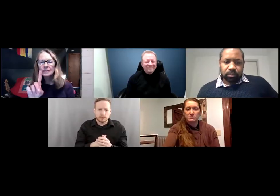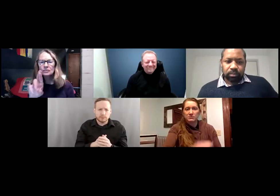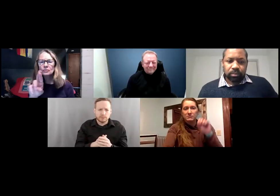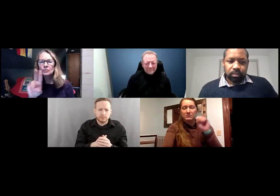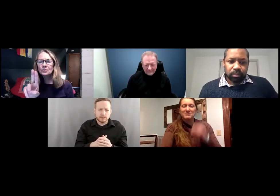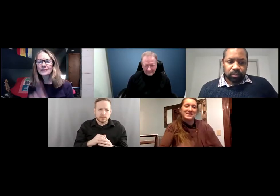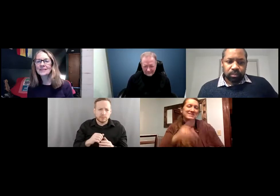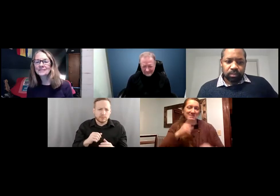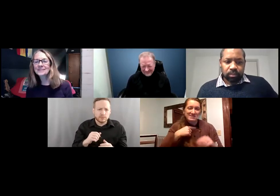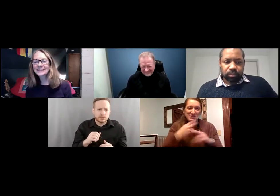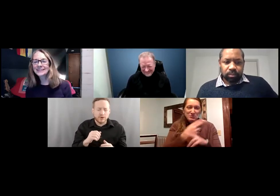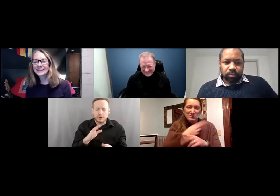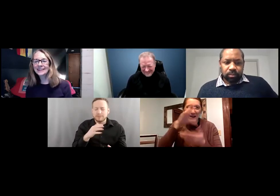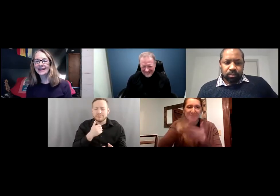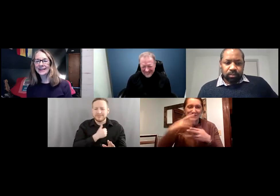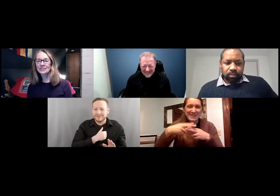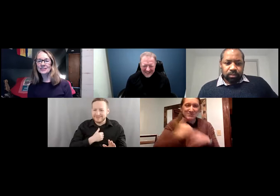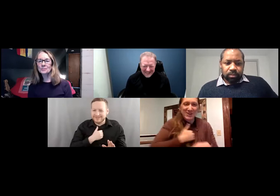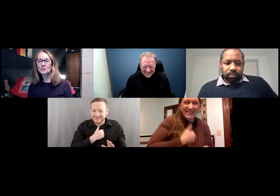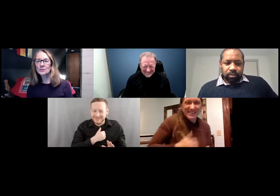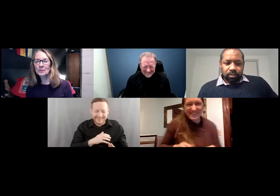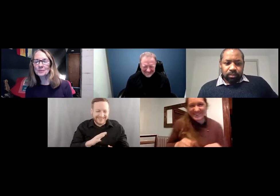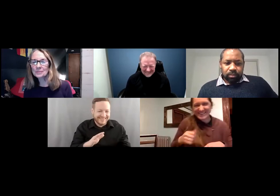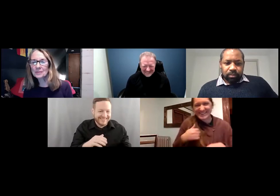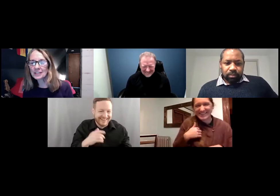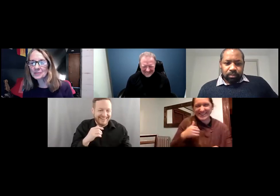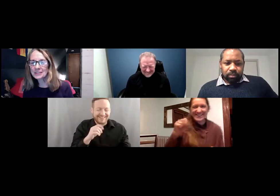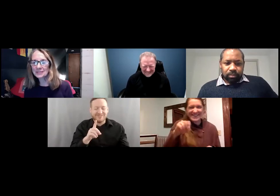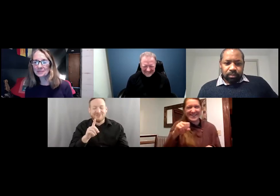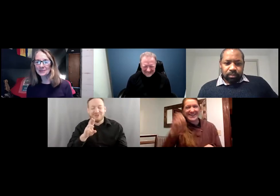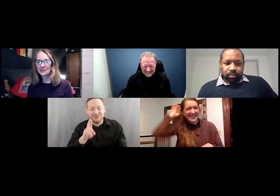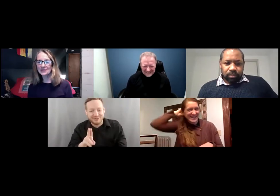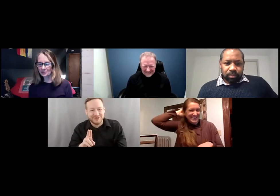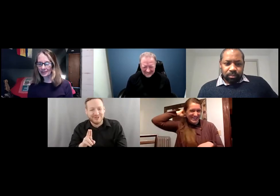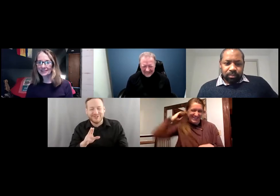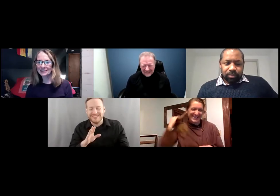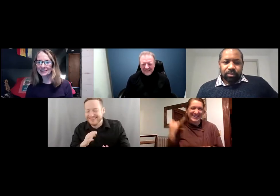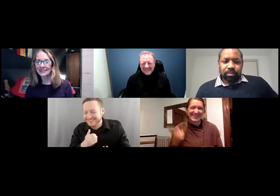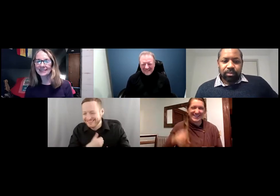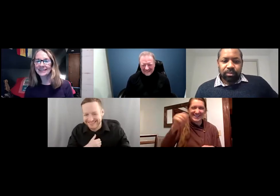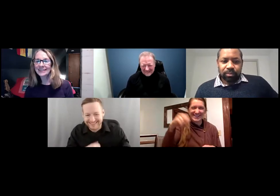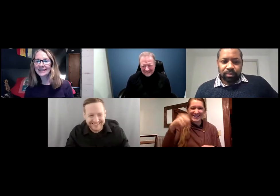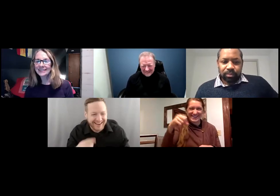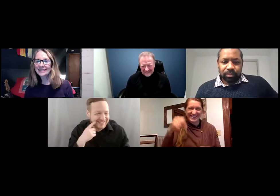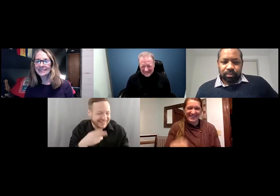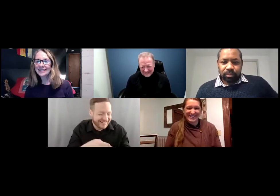I think it's Drew, yeah. I'm Drew. I'm using my husband's computer. That's why it says